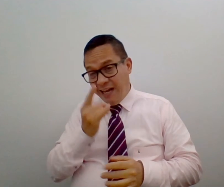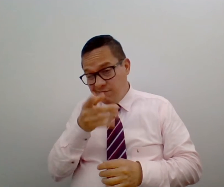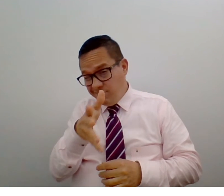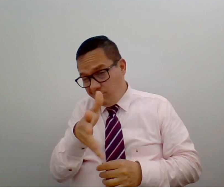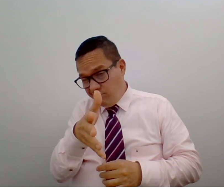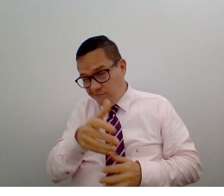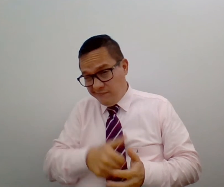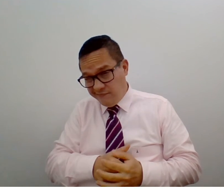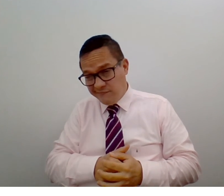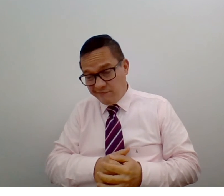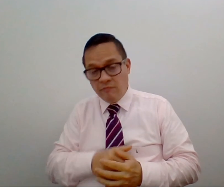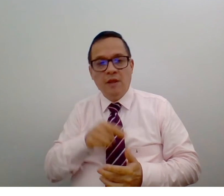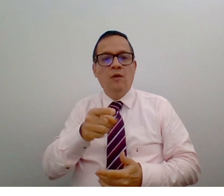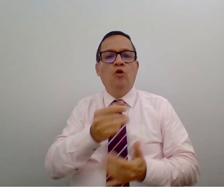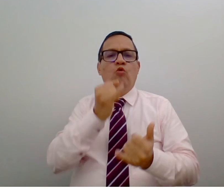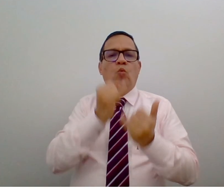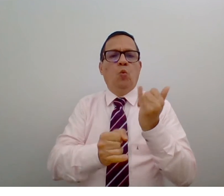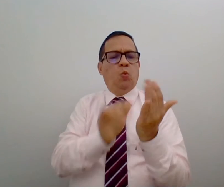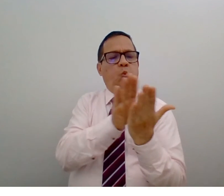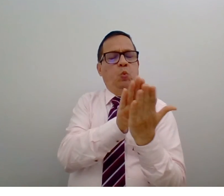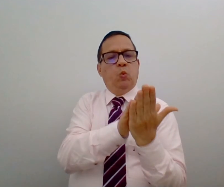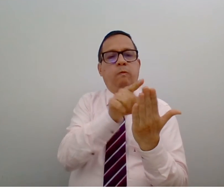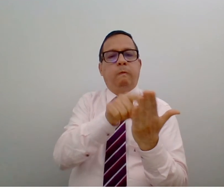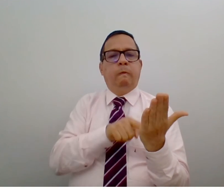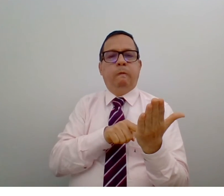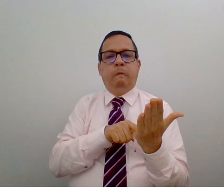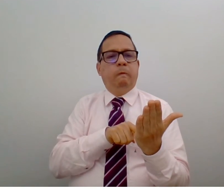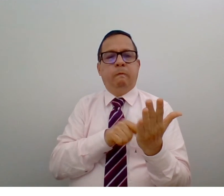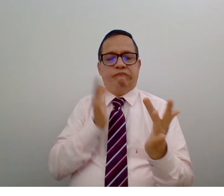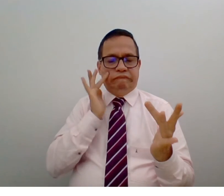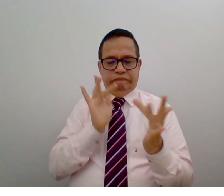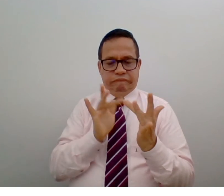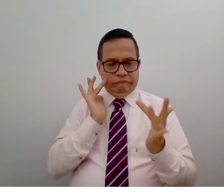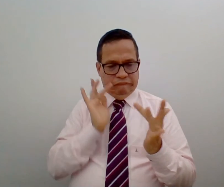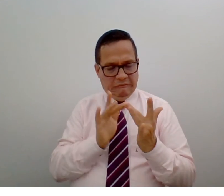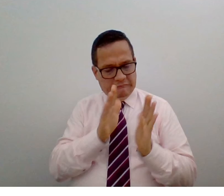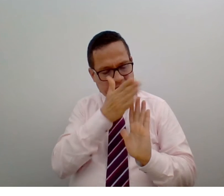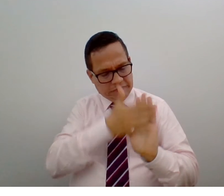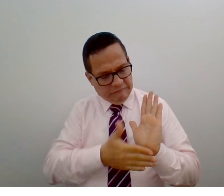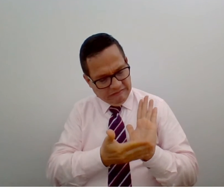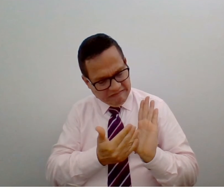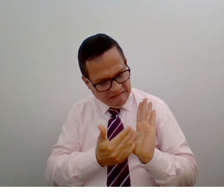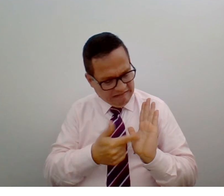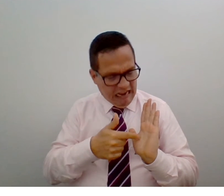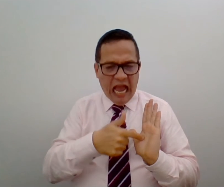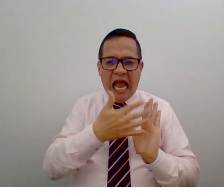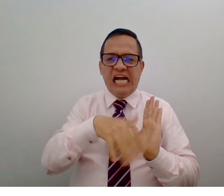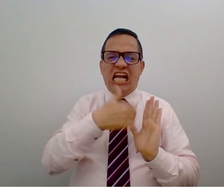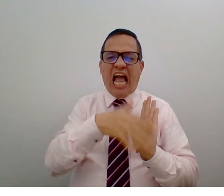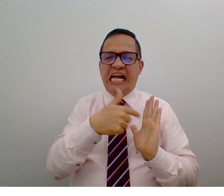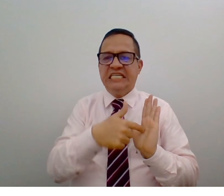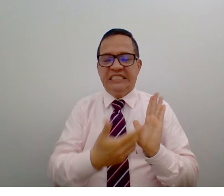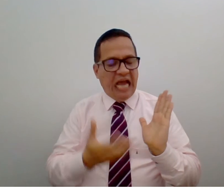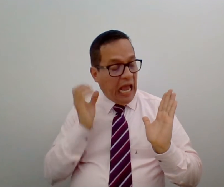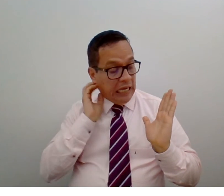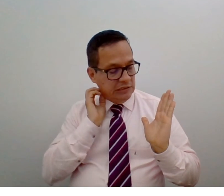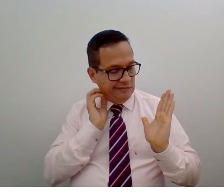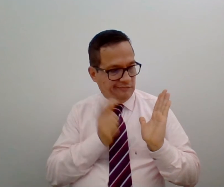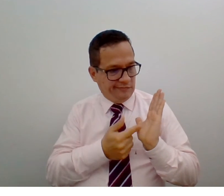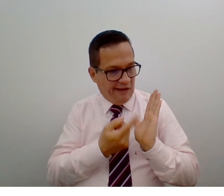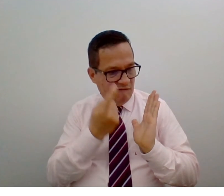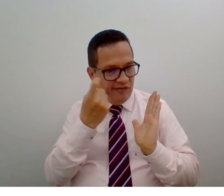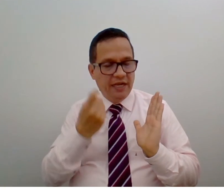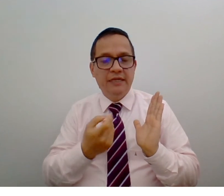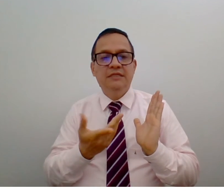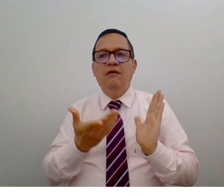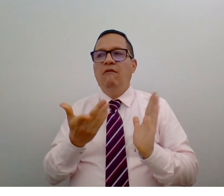Average level. The final document does not meet all the requirements of the activity guide, or it is not